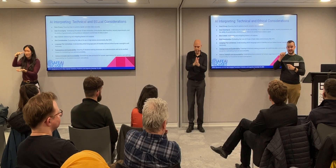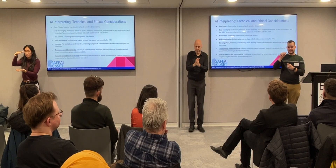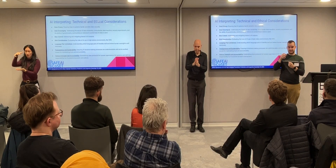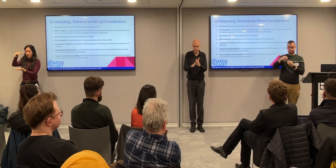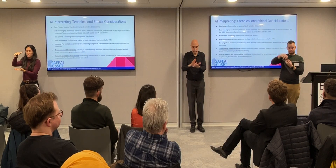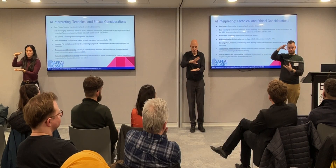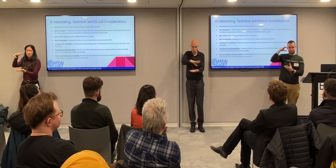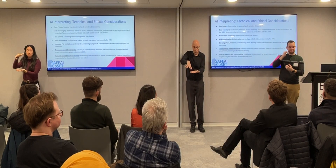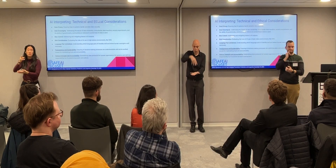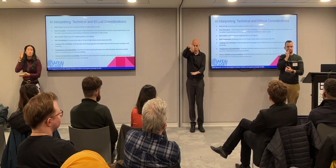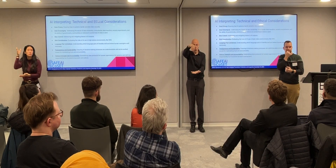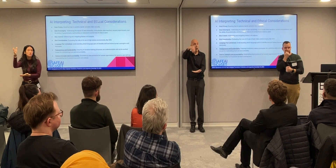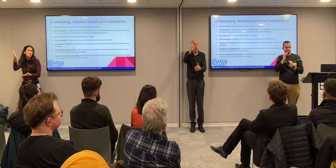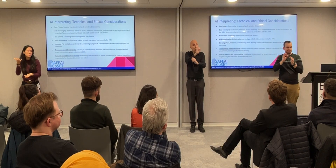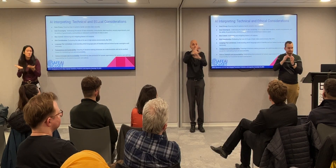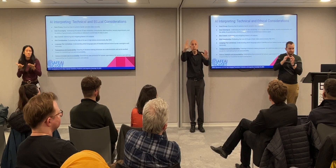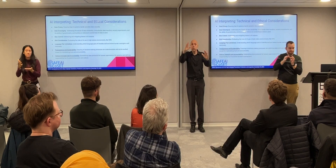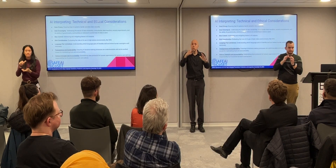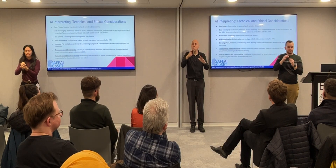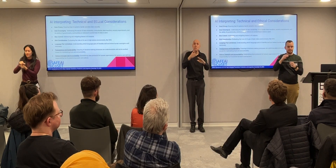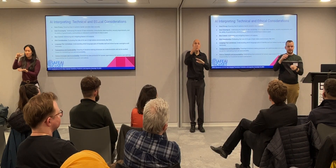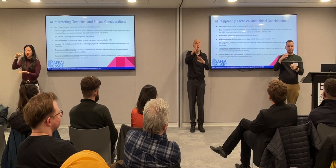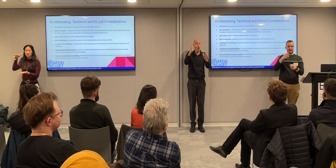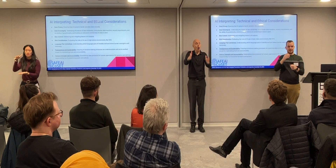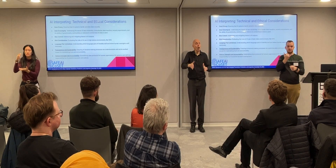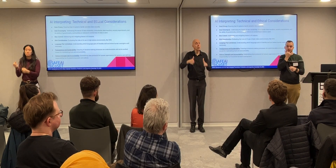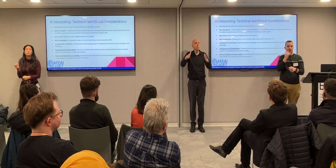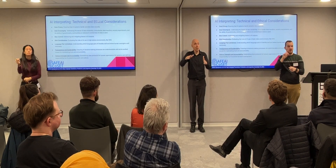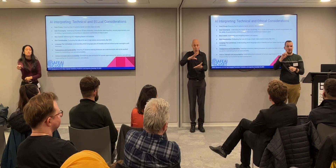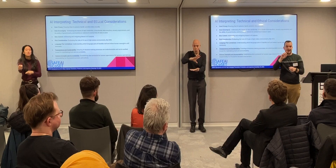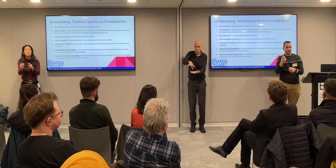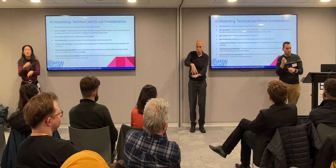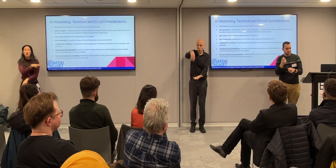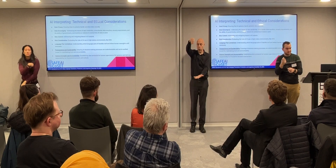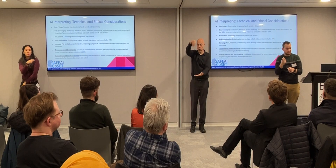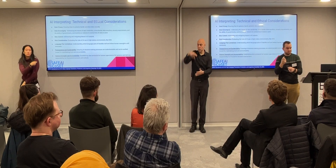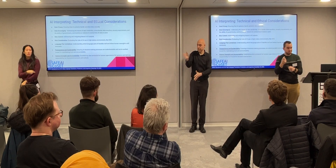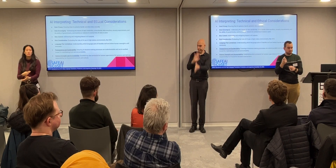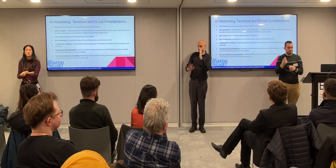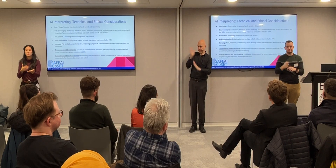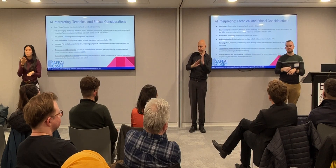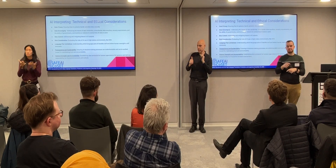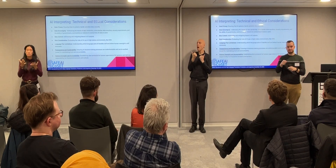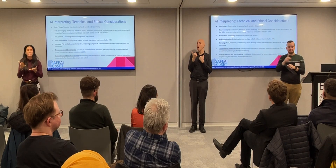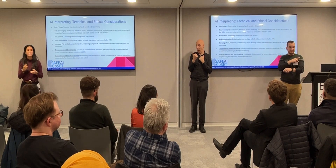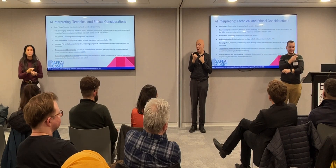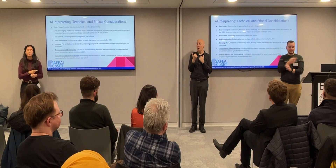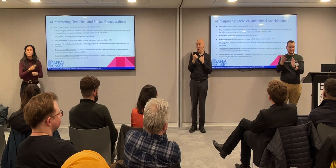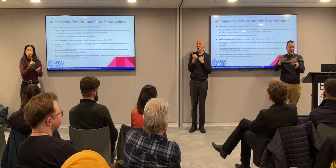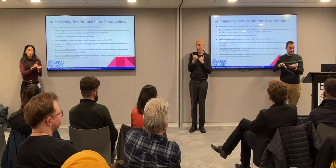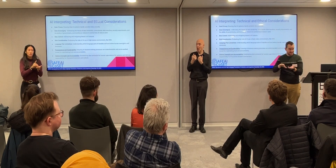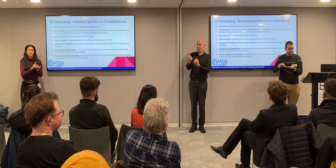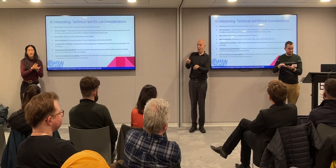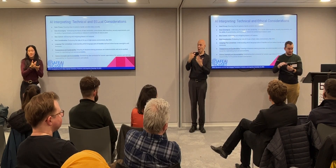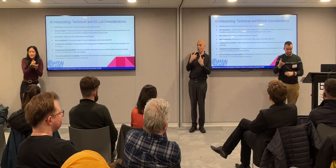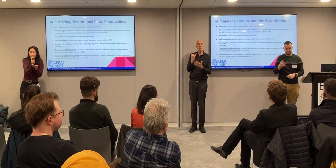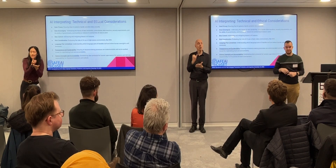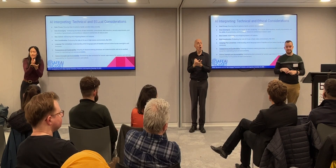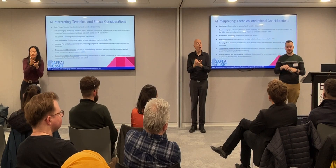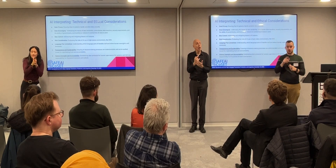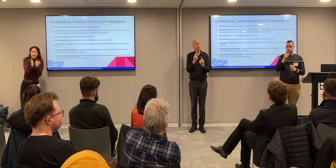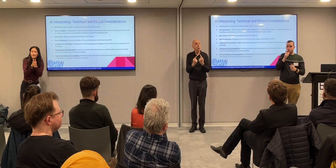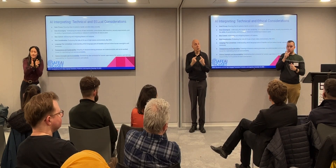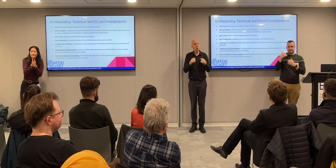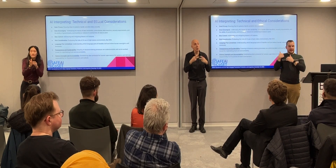in the future, just imagine this, an avatar comes up, say they misinterpret information and they provide the wrong diagnosis, and then the patient